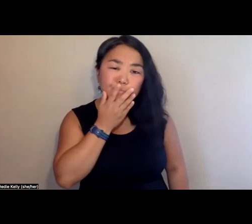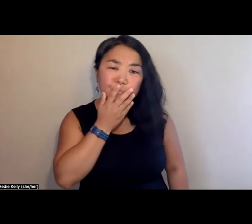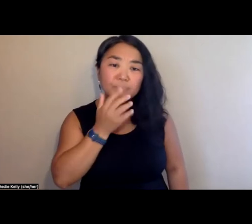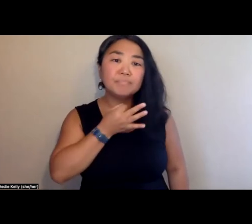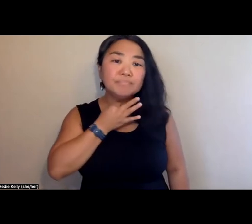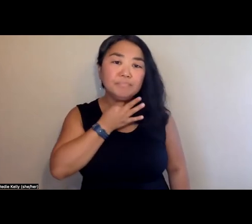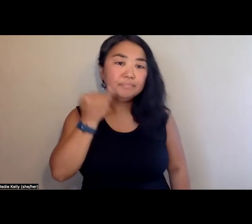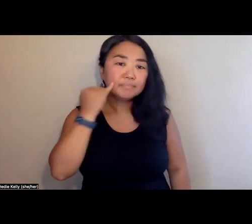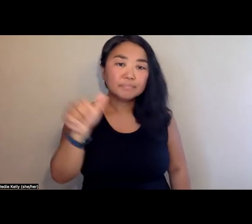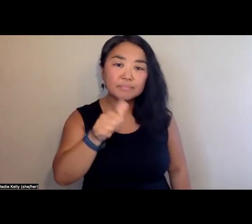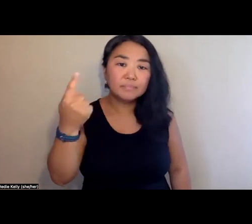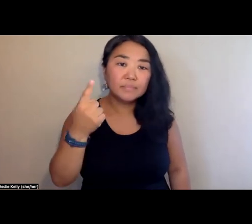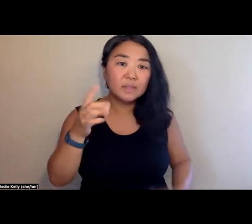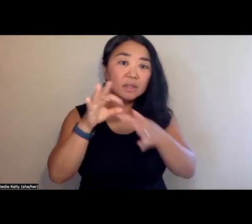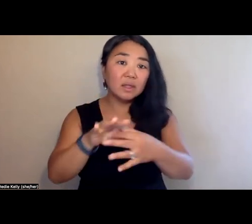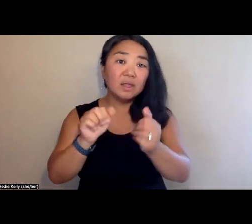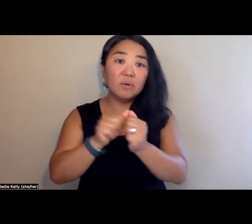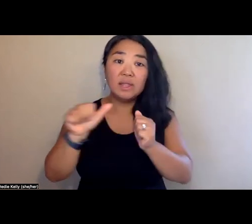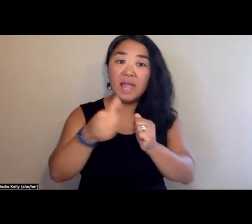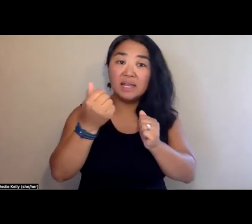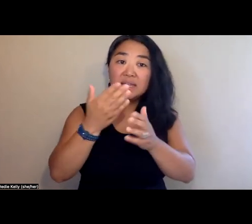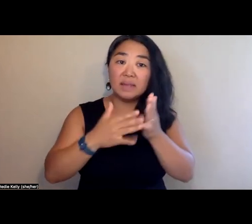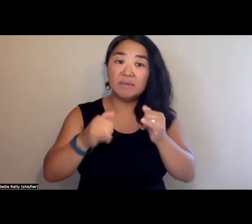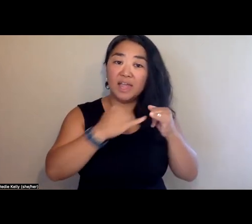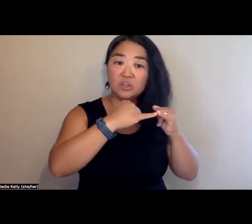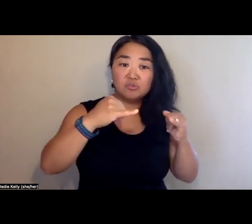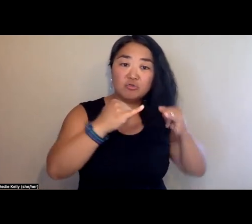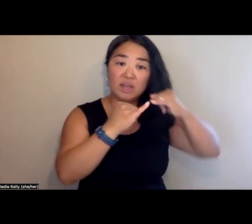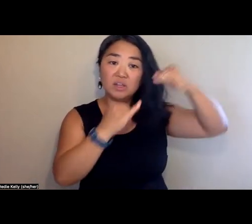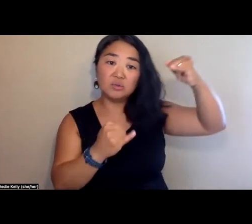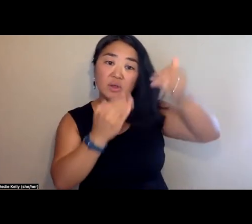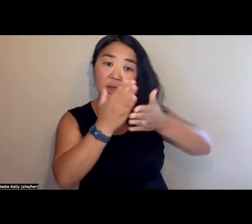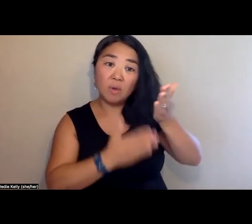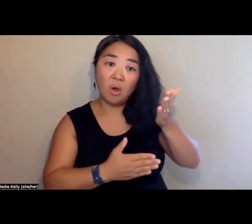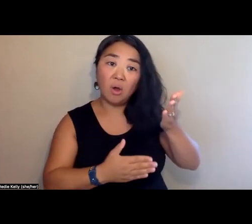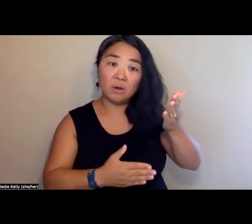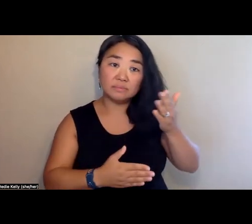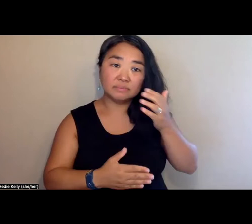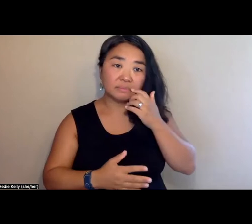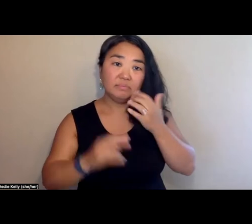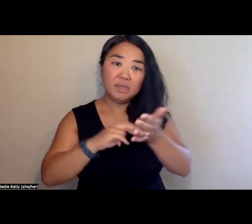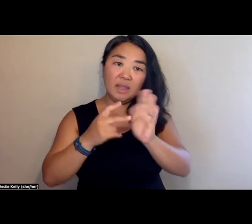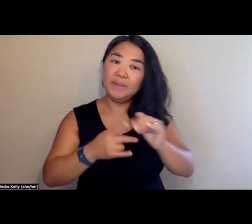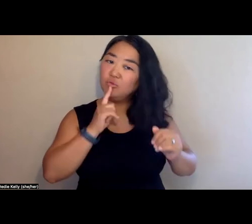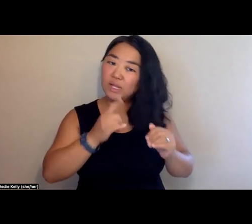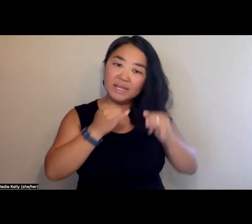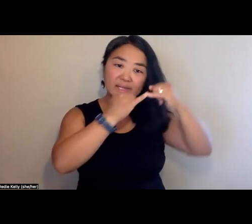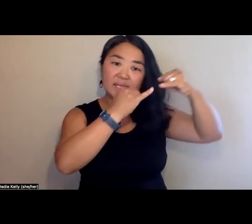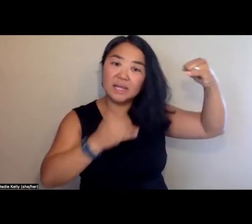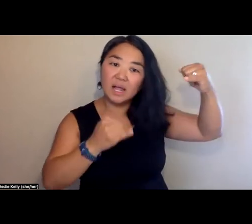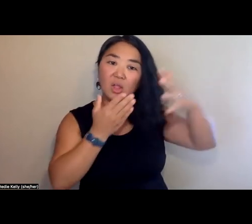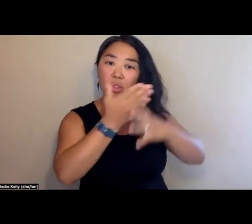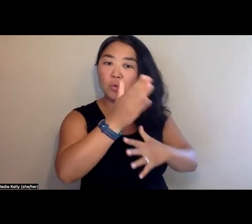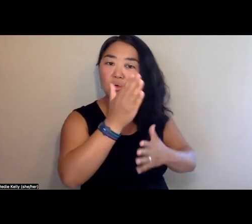any stories about any of the straight line parts of the perimeter, any of the line that just cuts right through some of these